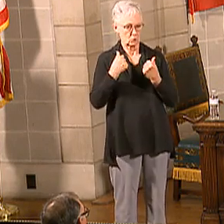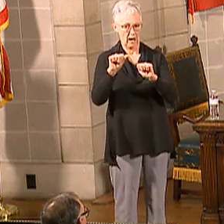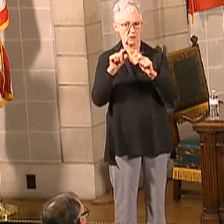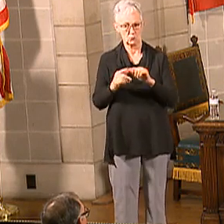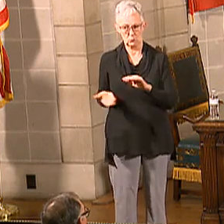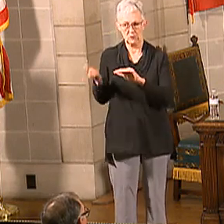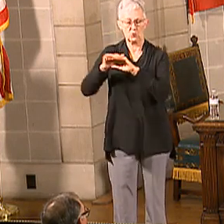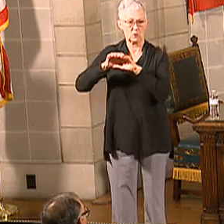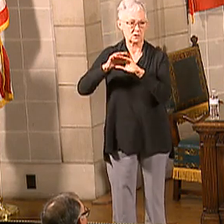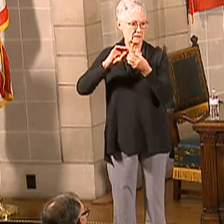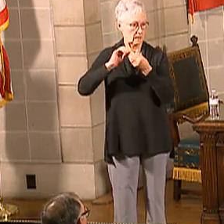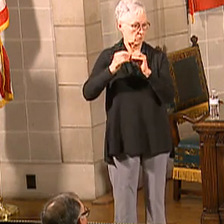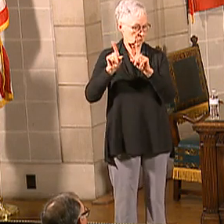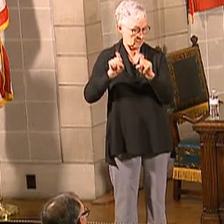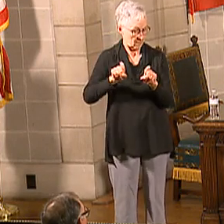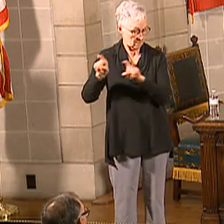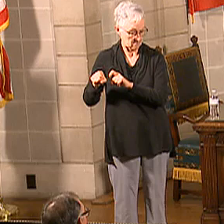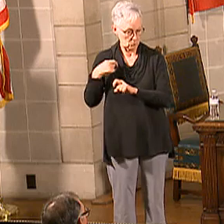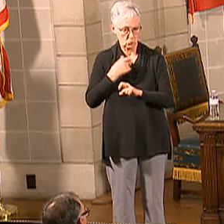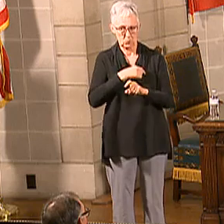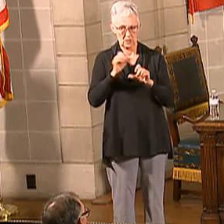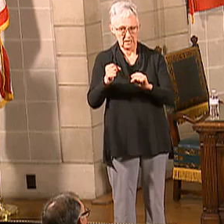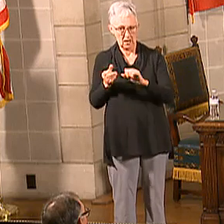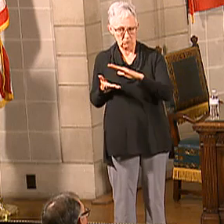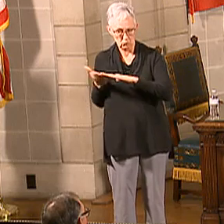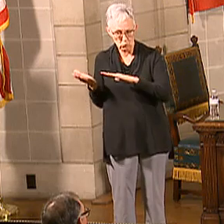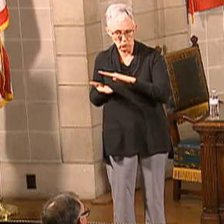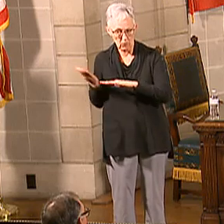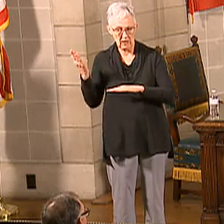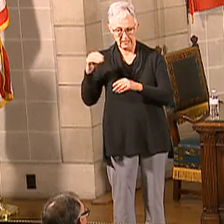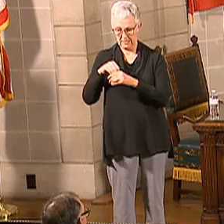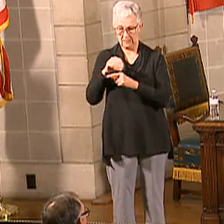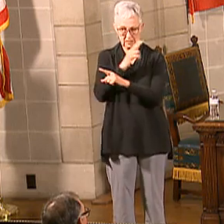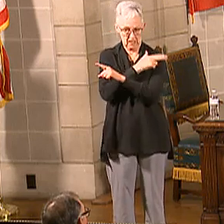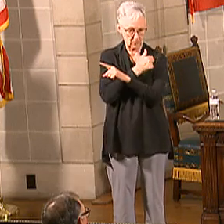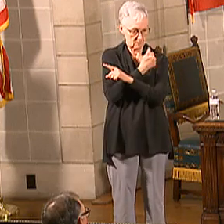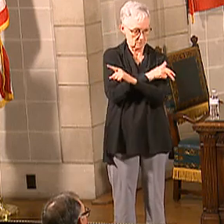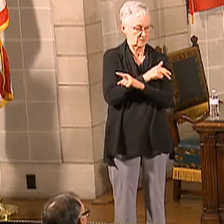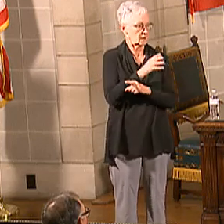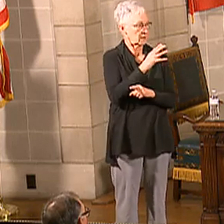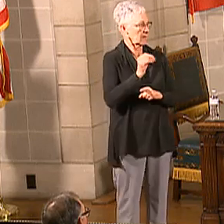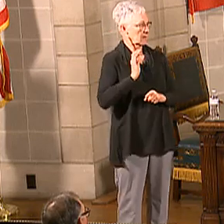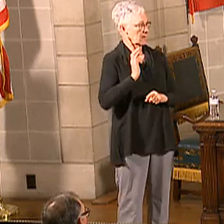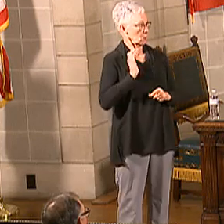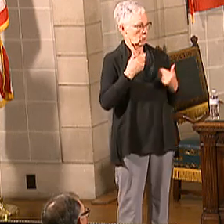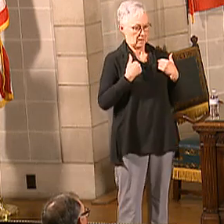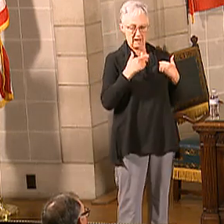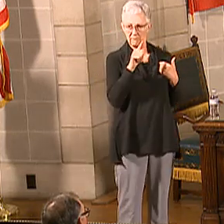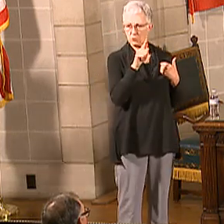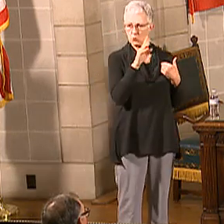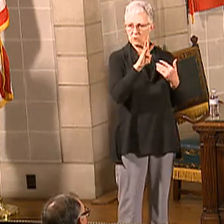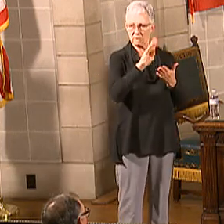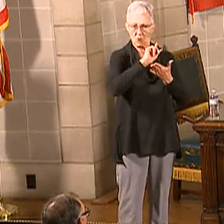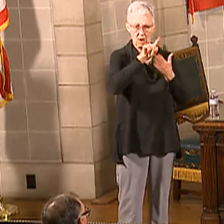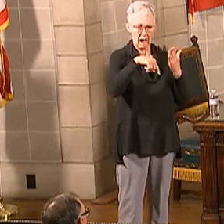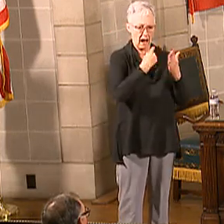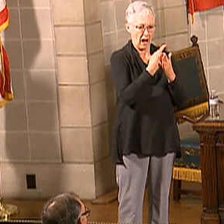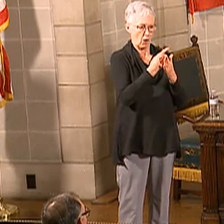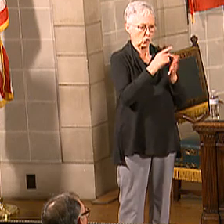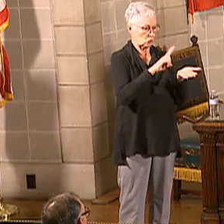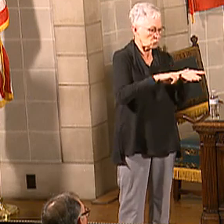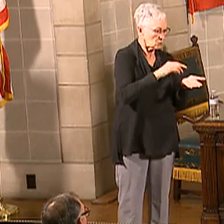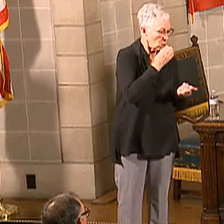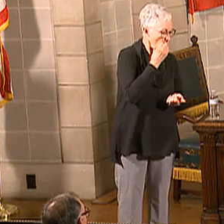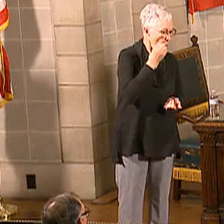hospital that present those symptoms, but also, our 24-hour facilities, people in our nursing homes,